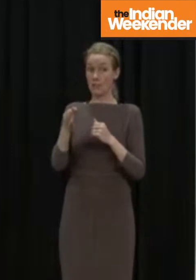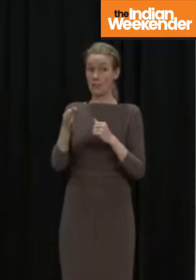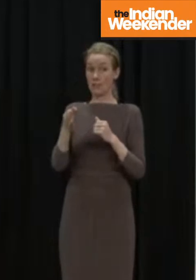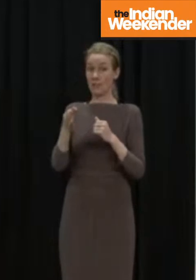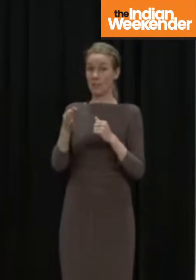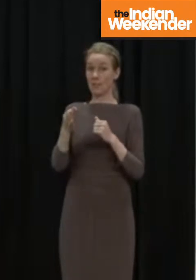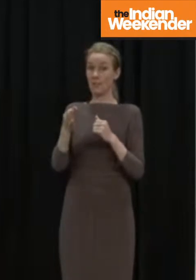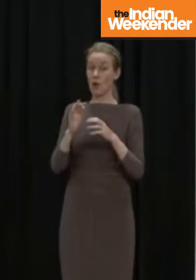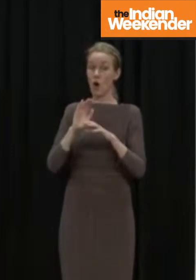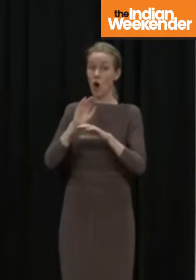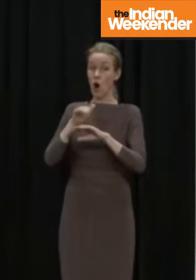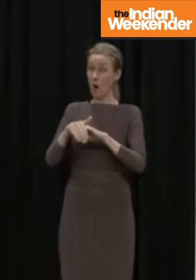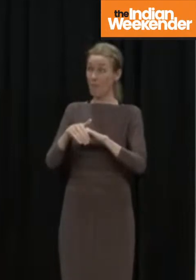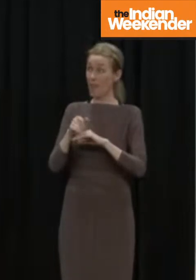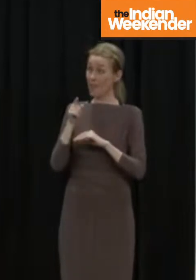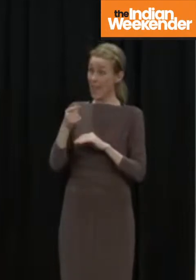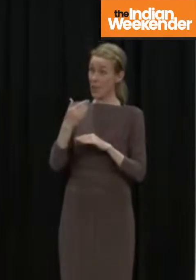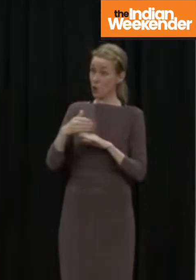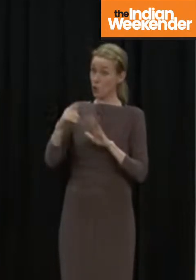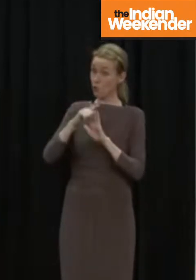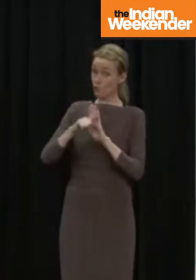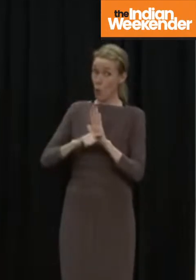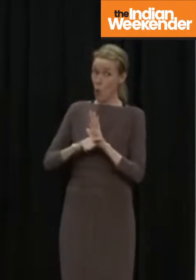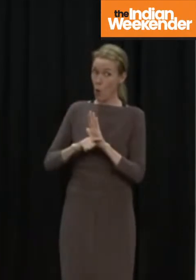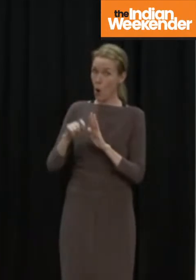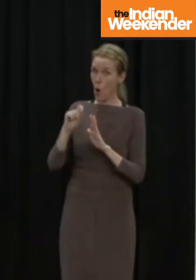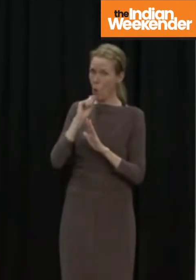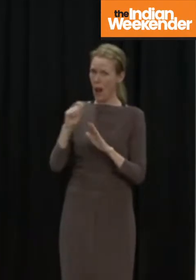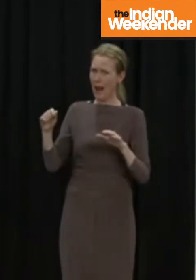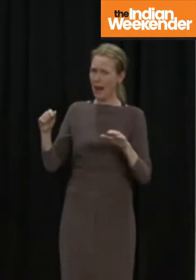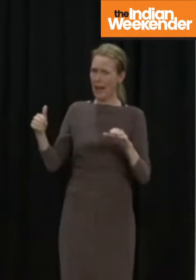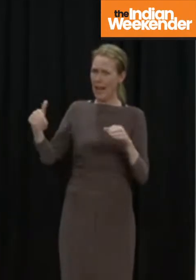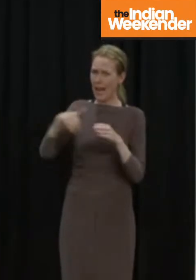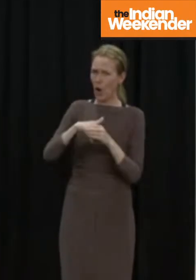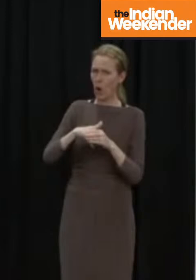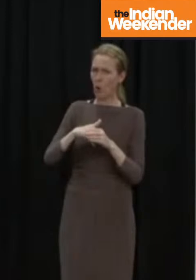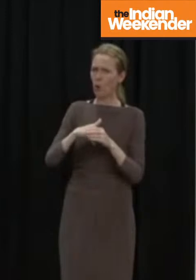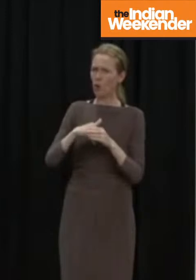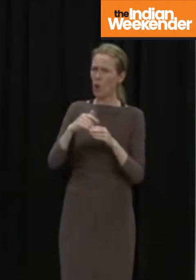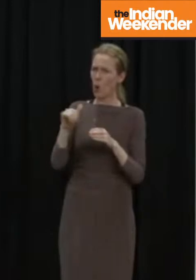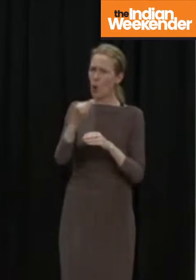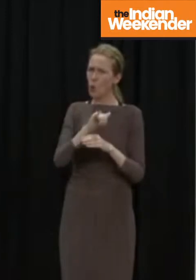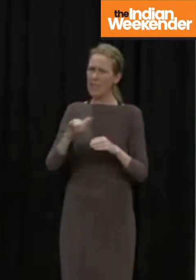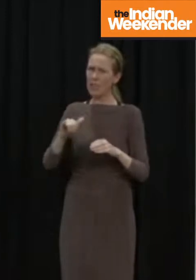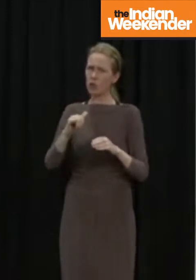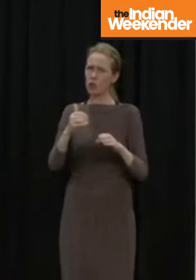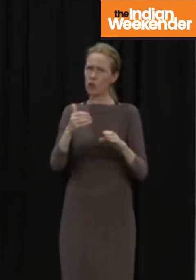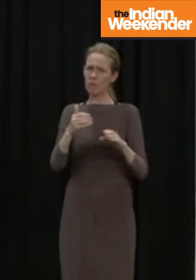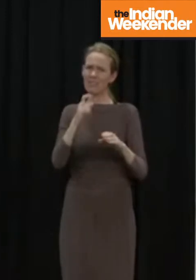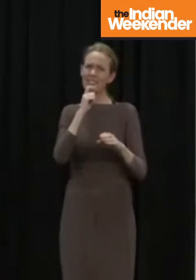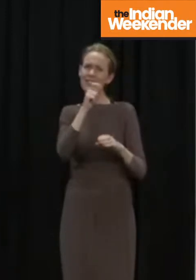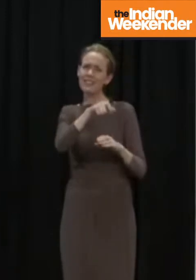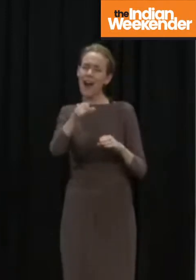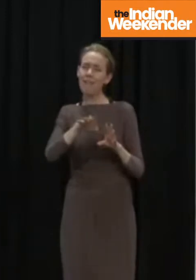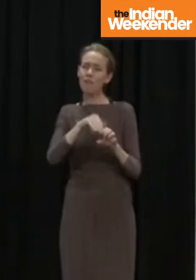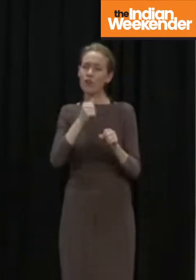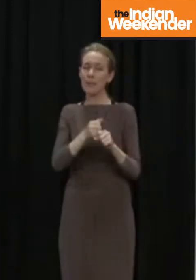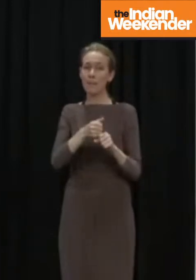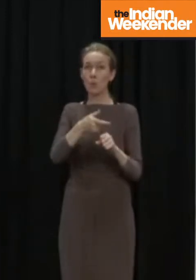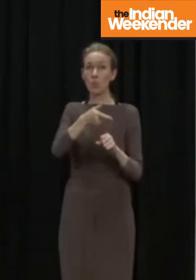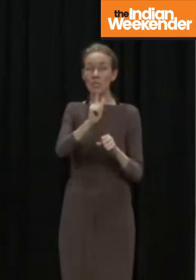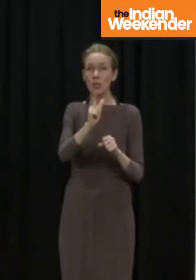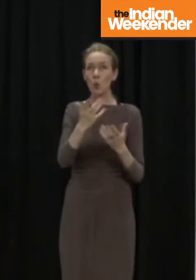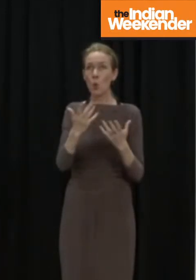that mandate is going to be? Is it going to be, obviously we know teachers, but will it include health workforce or anyone crossing the